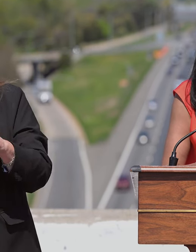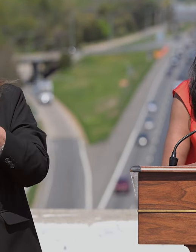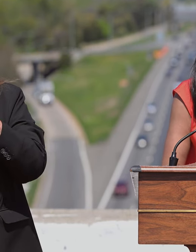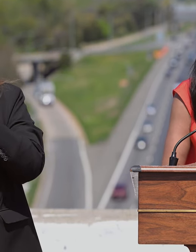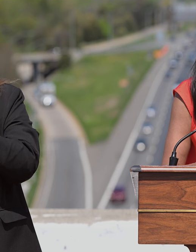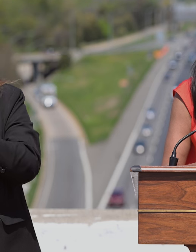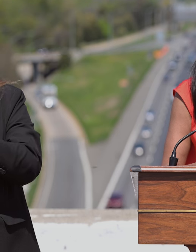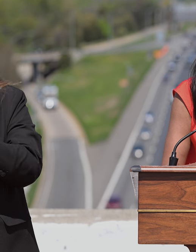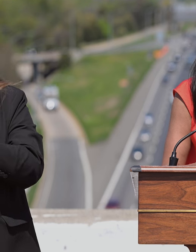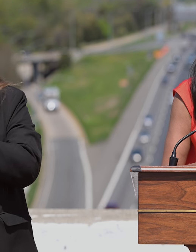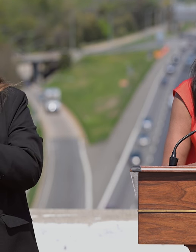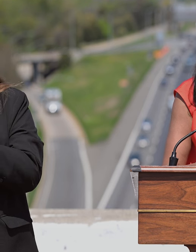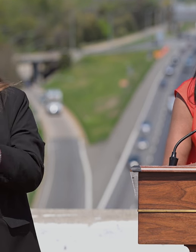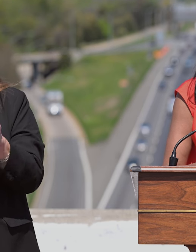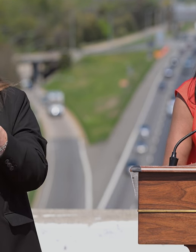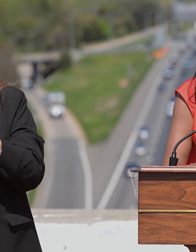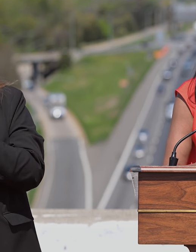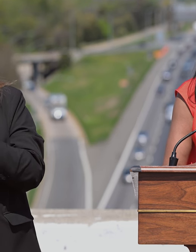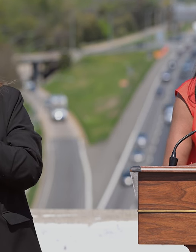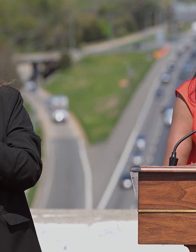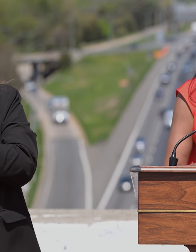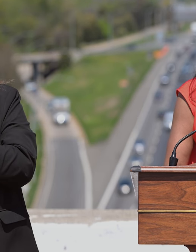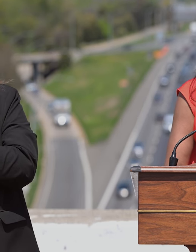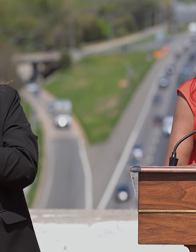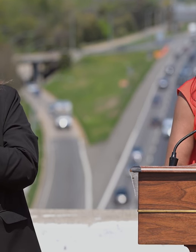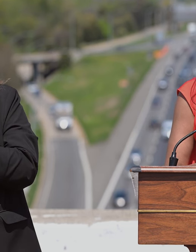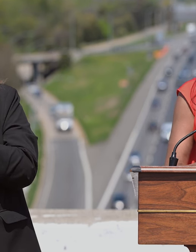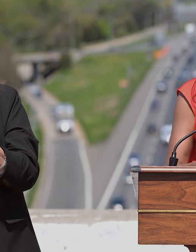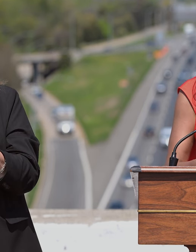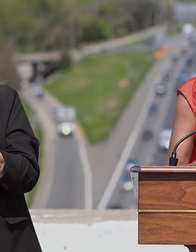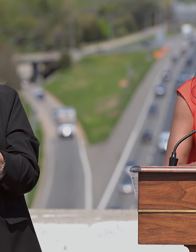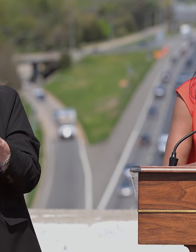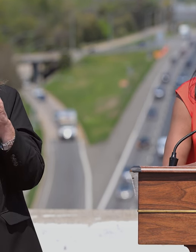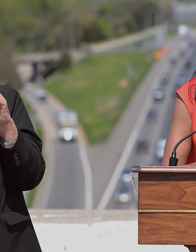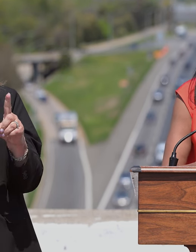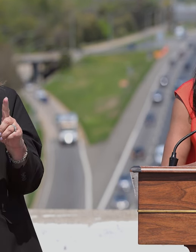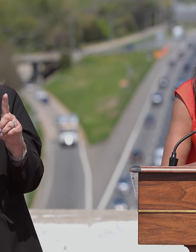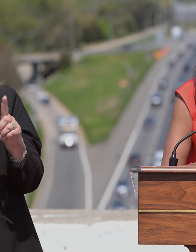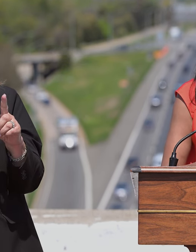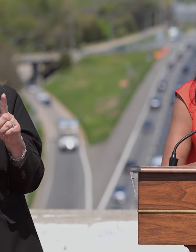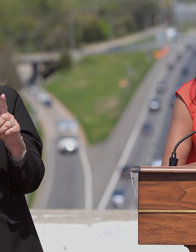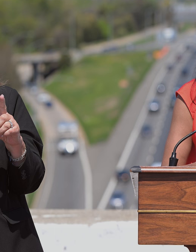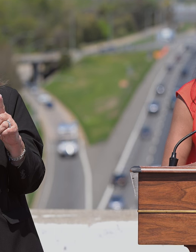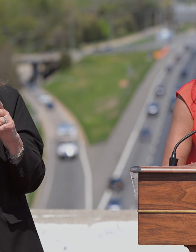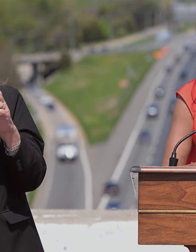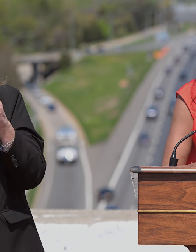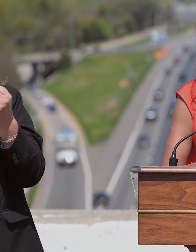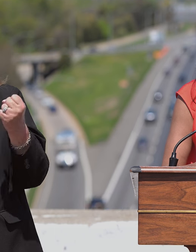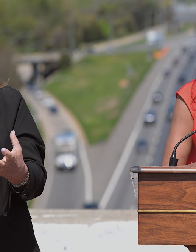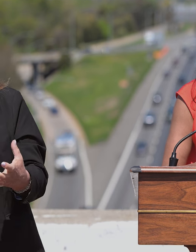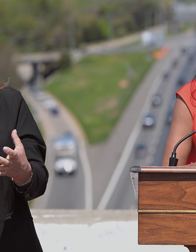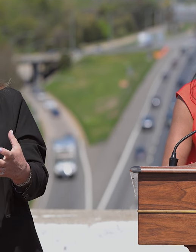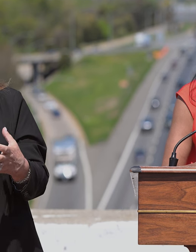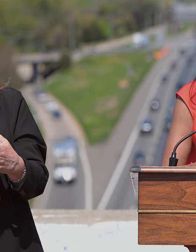in compliance today. And we can do the same with work zone safety. the education to educate drivers, MDOT